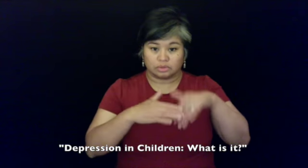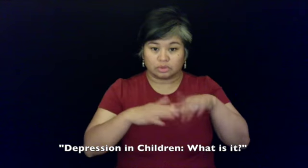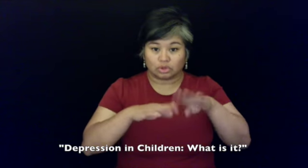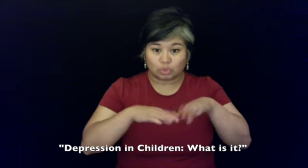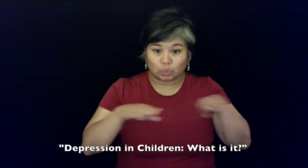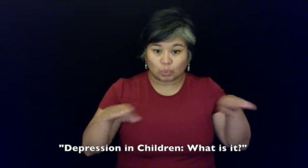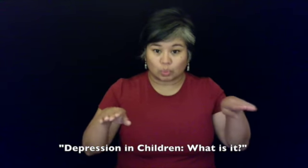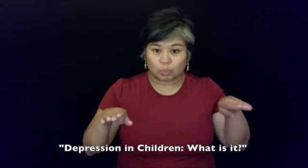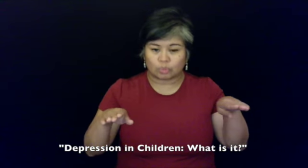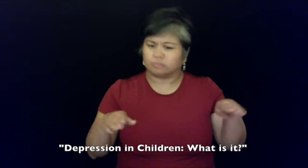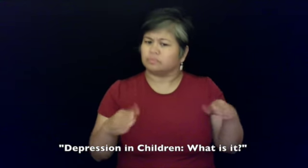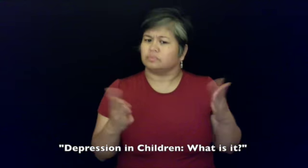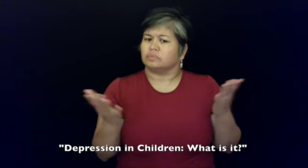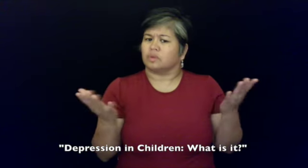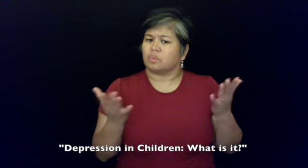Depression in children, what is it?